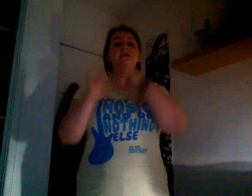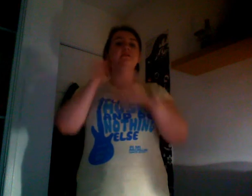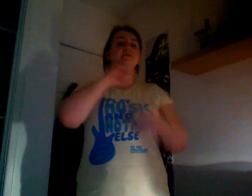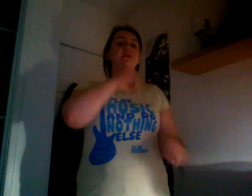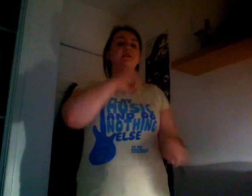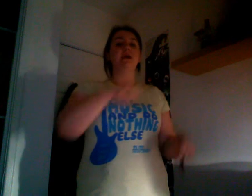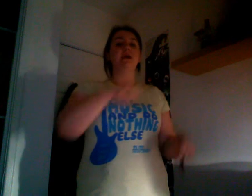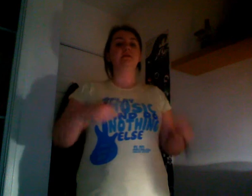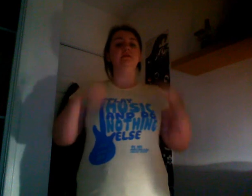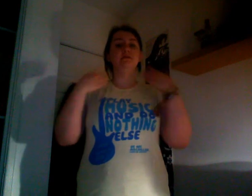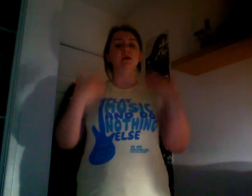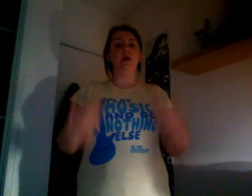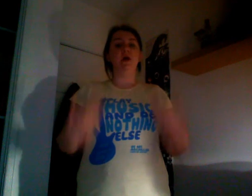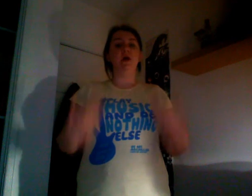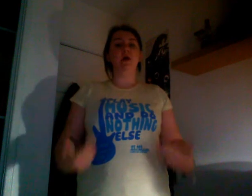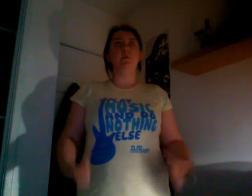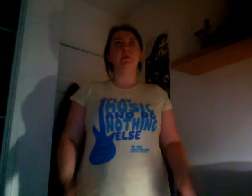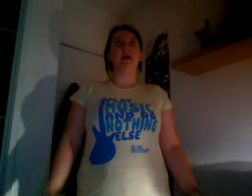tales on me